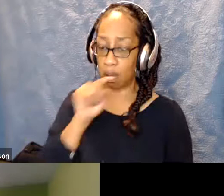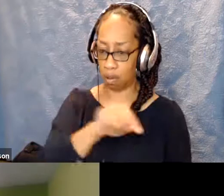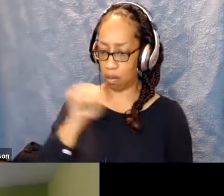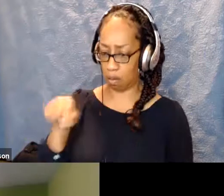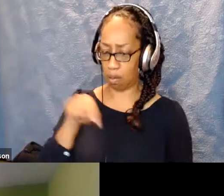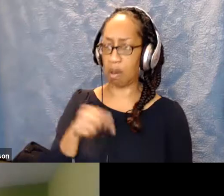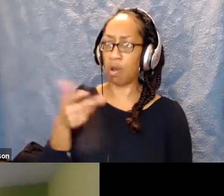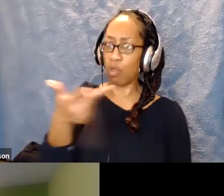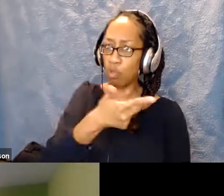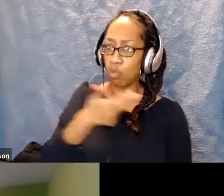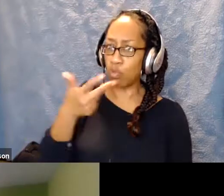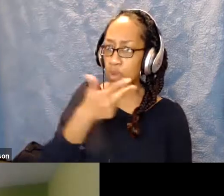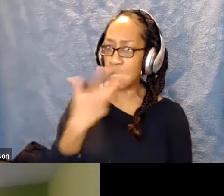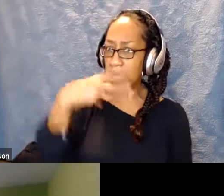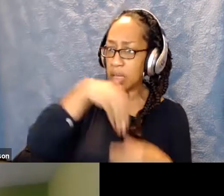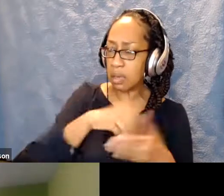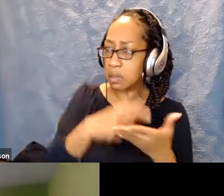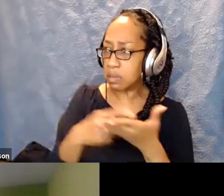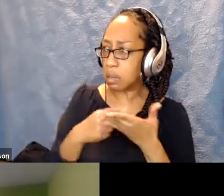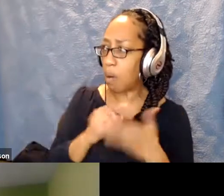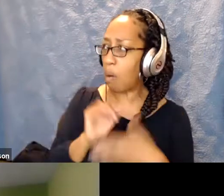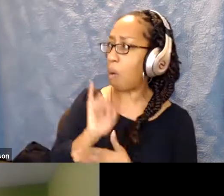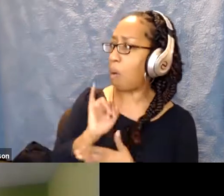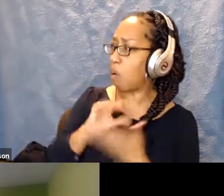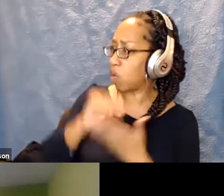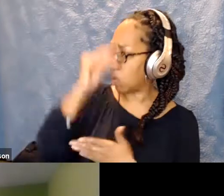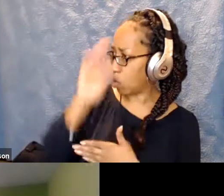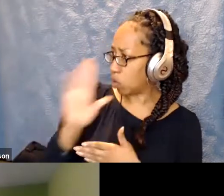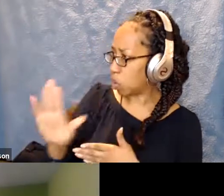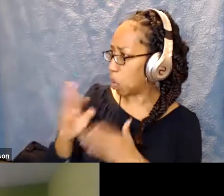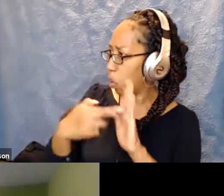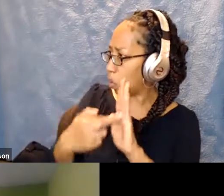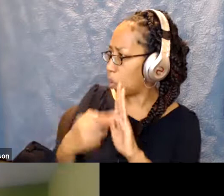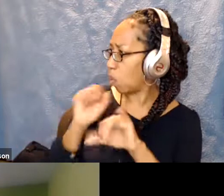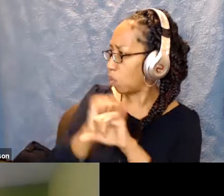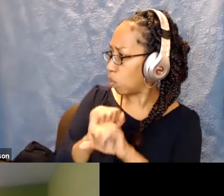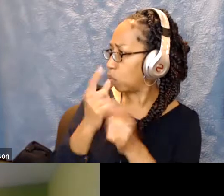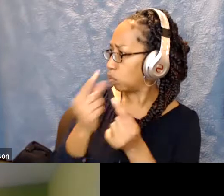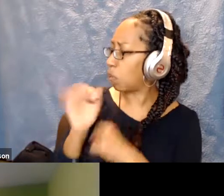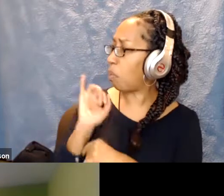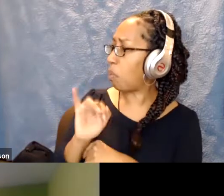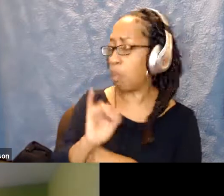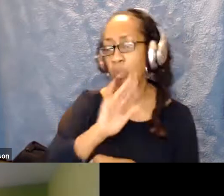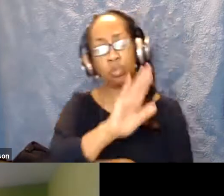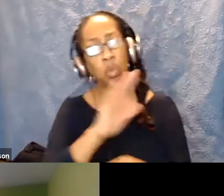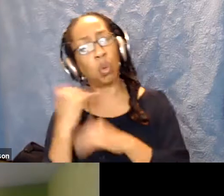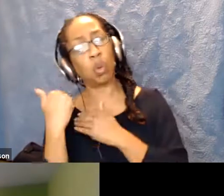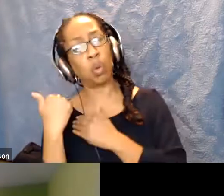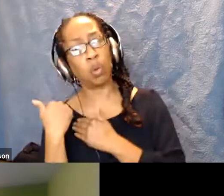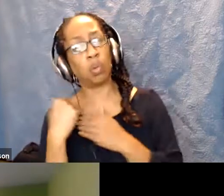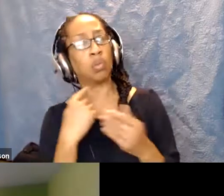work. And in doing so, they found some connection points. They talked about the importance of having shared